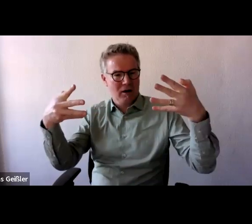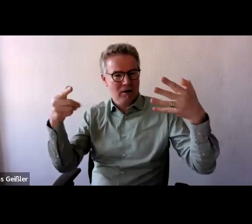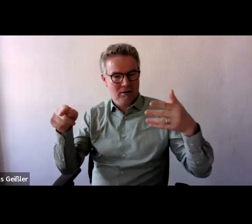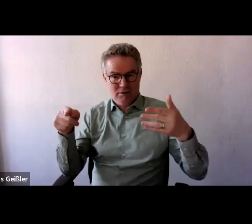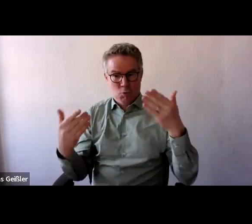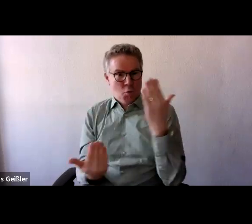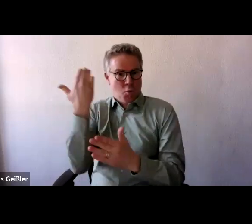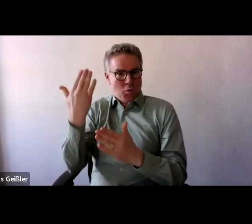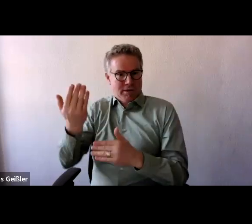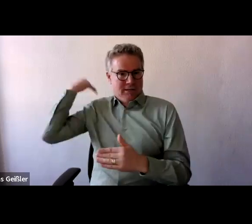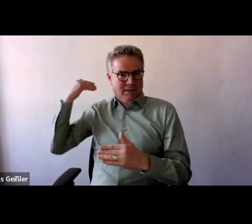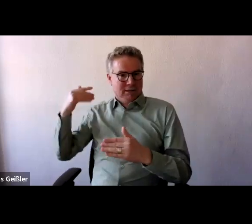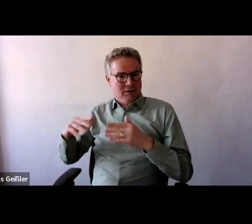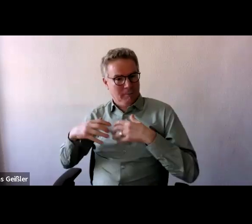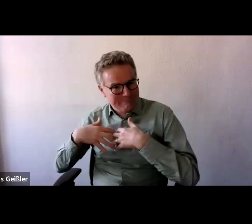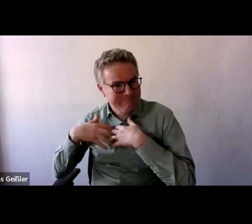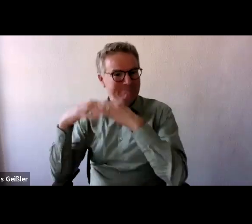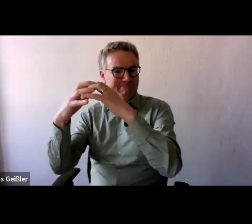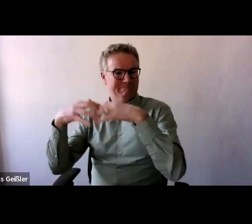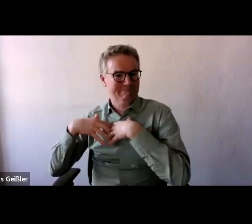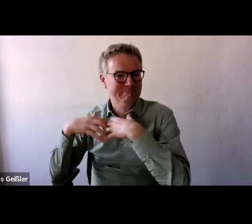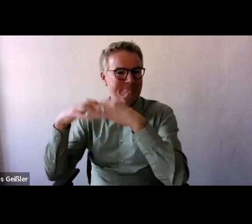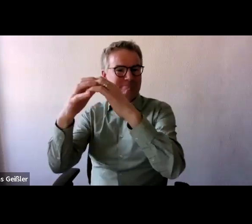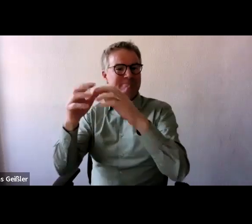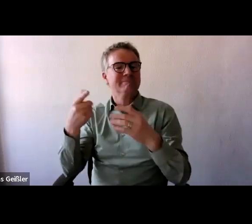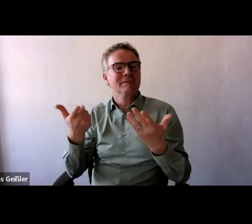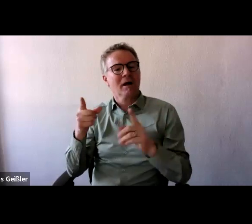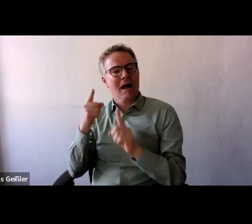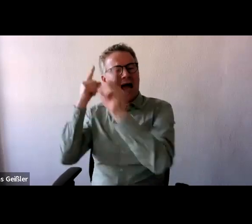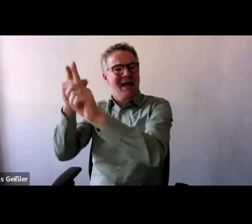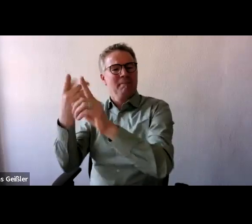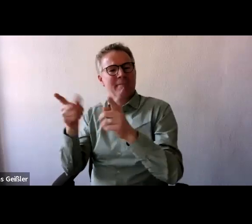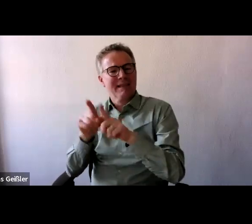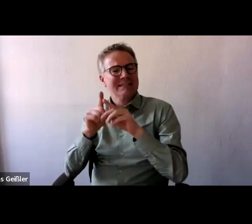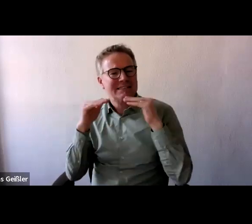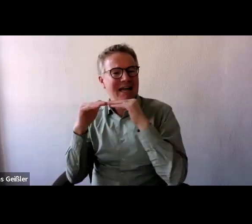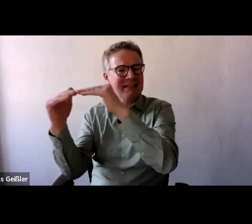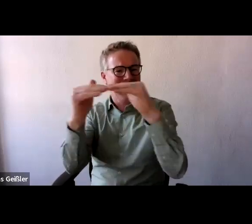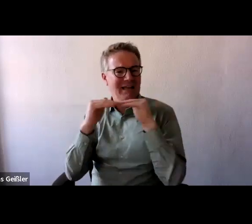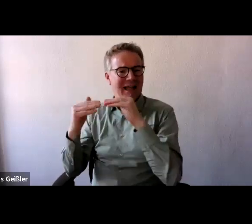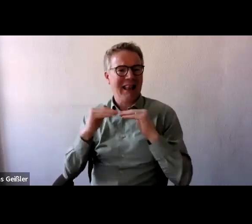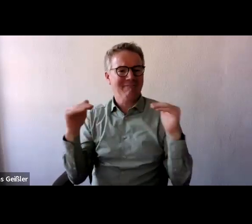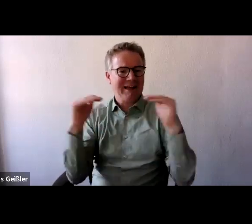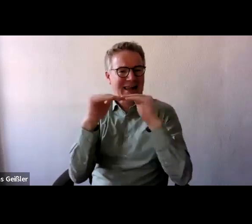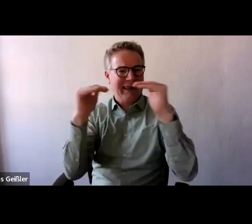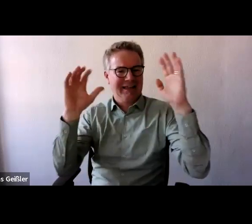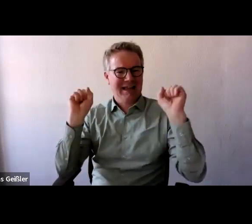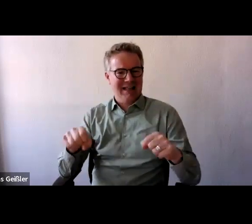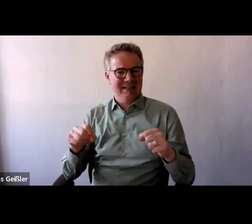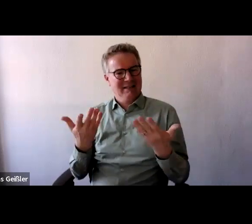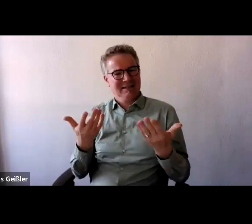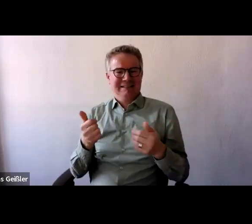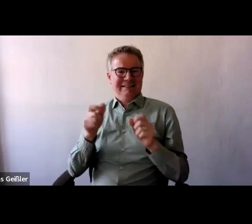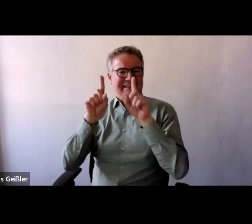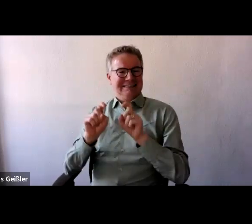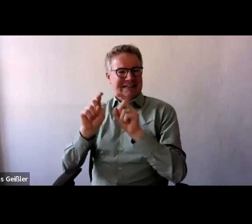the SRT has not been matched to CEFR, right? So SRTs were established a long time ago, but CEFR is a fairly new thing. And so we still need